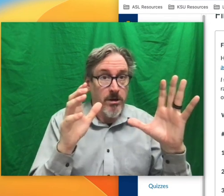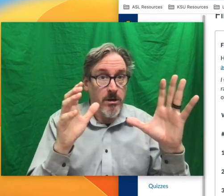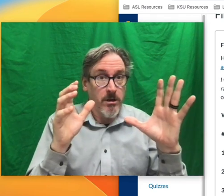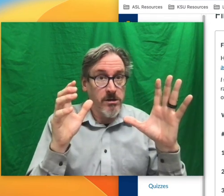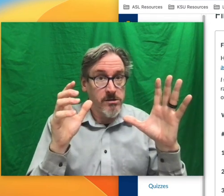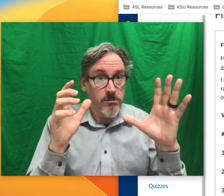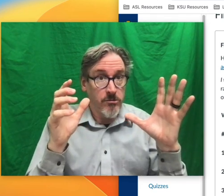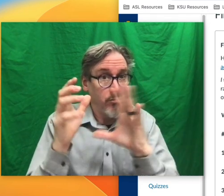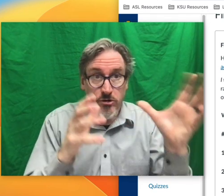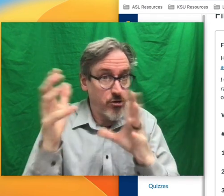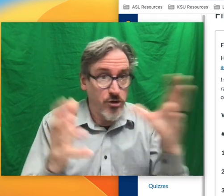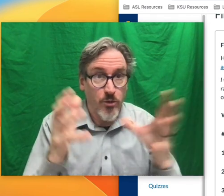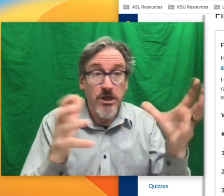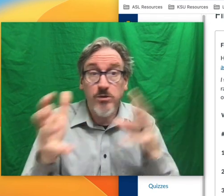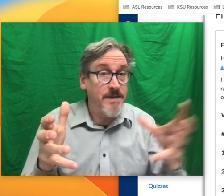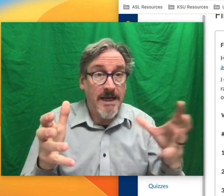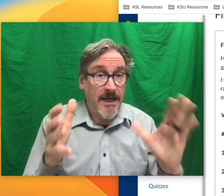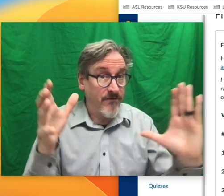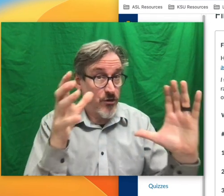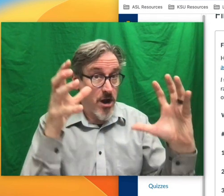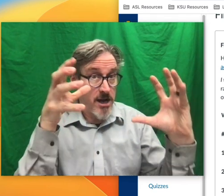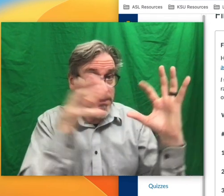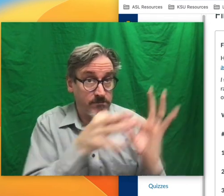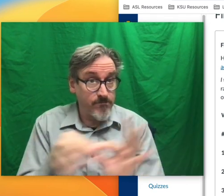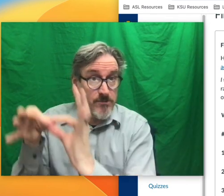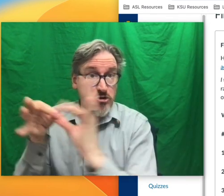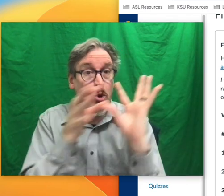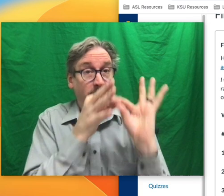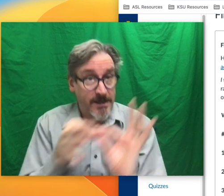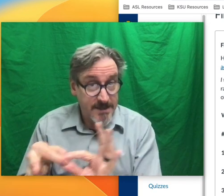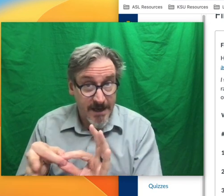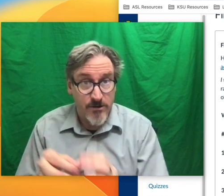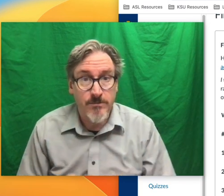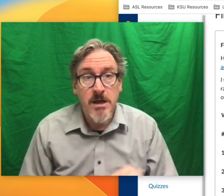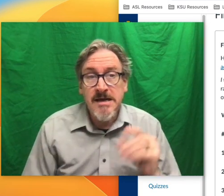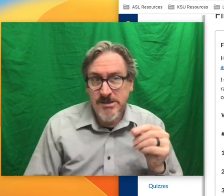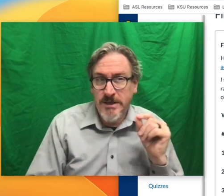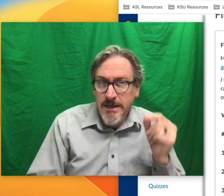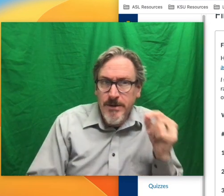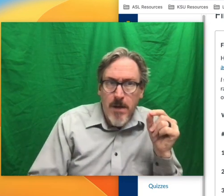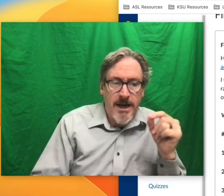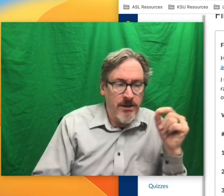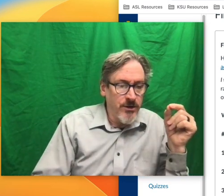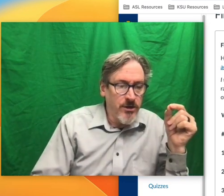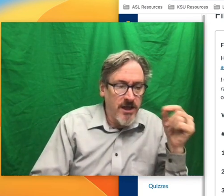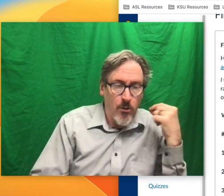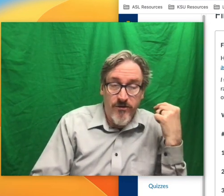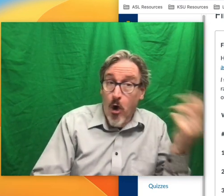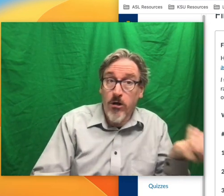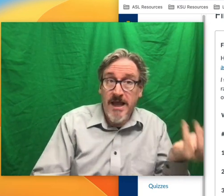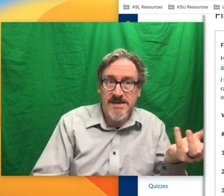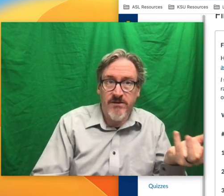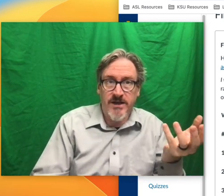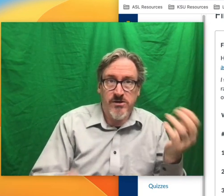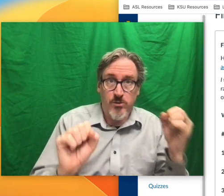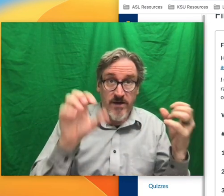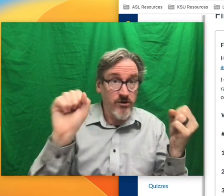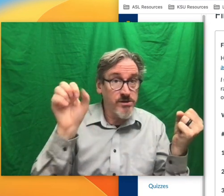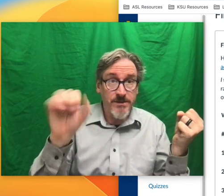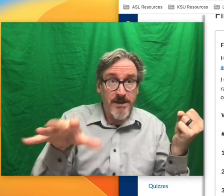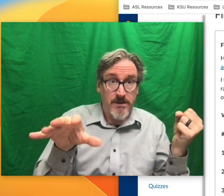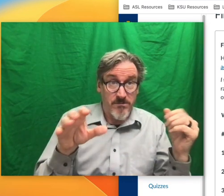right. We lose meaning if they're not joined together. So keep in mind that with all ASL